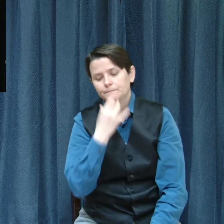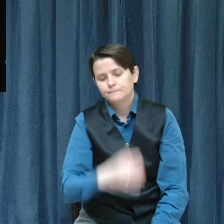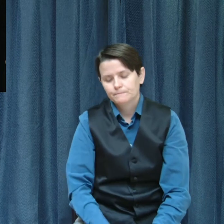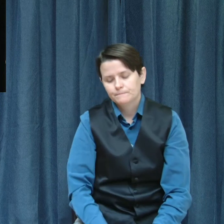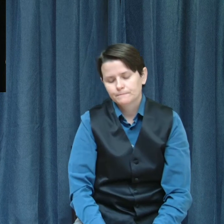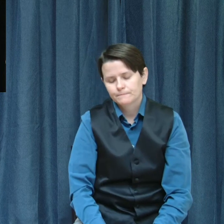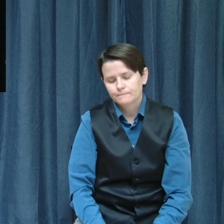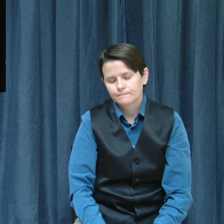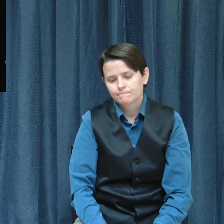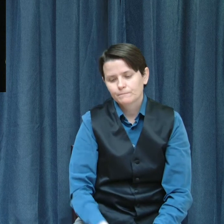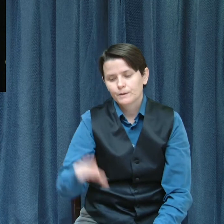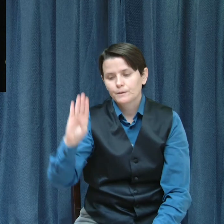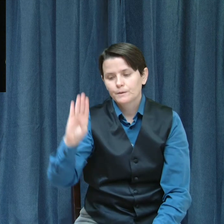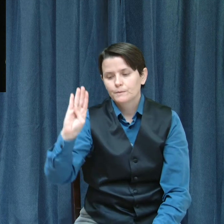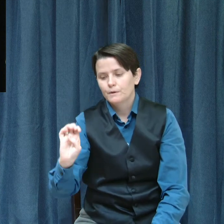Be the honor.